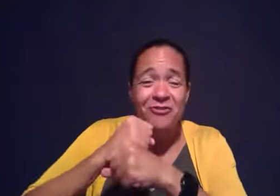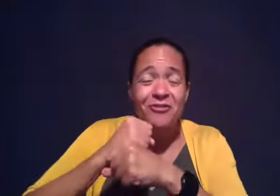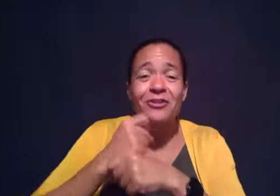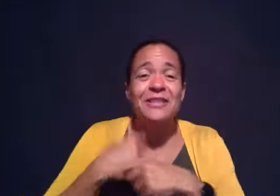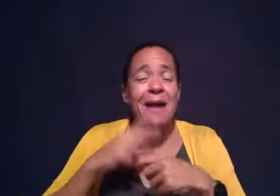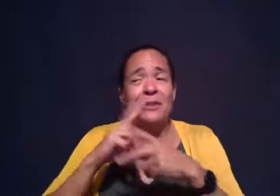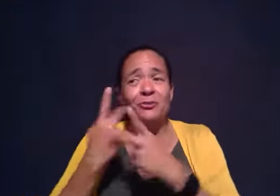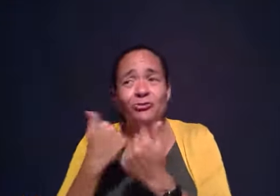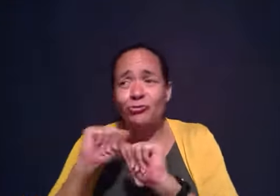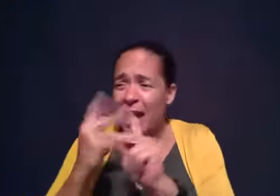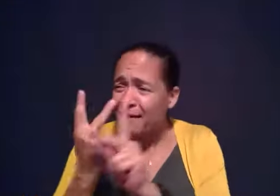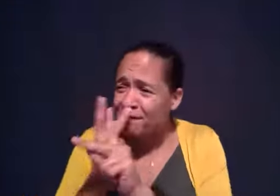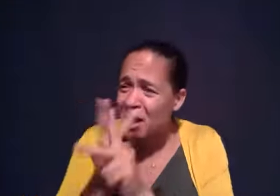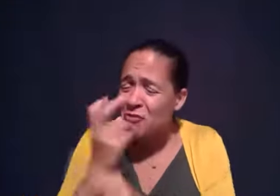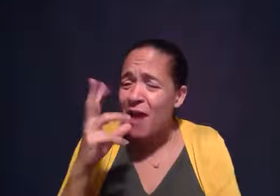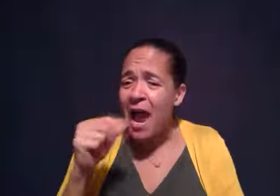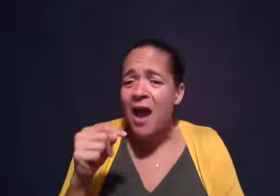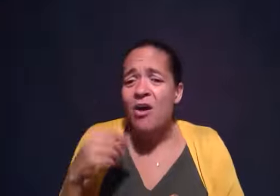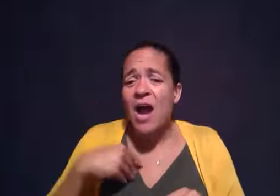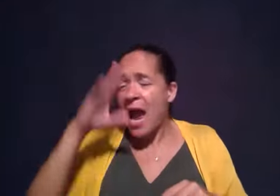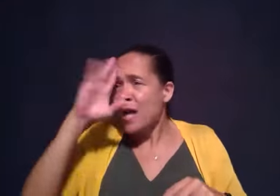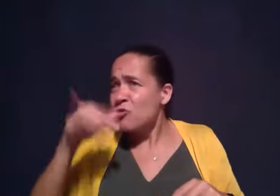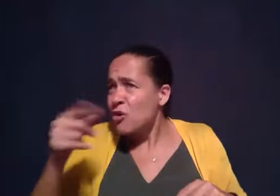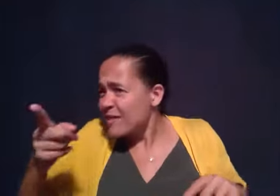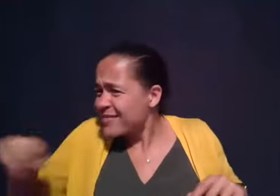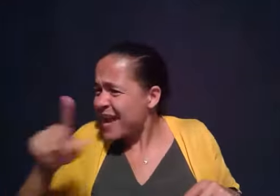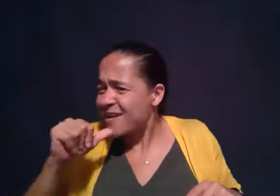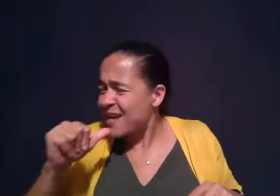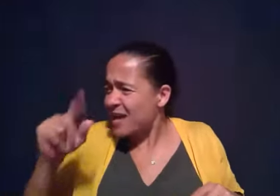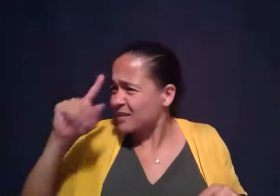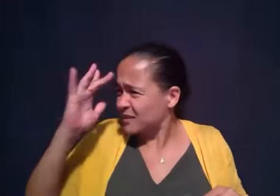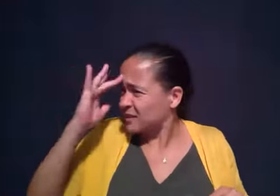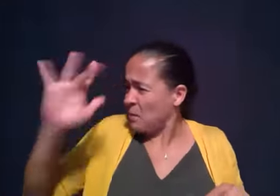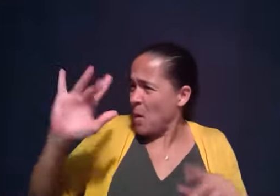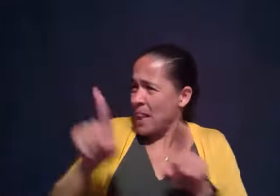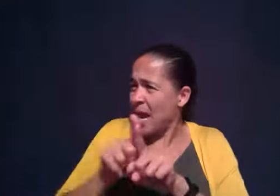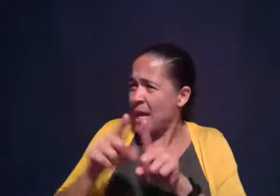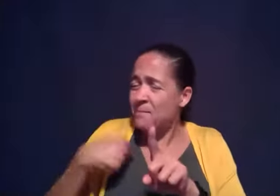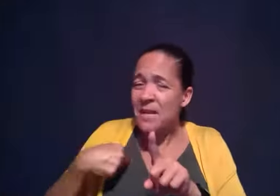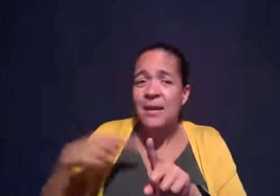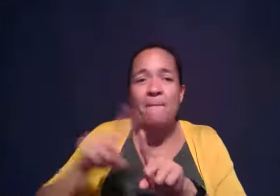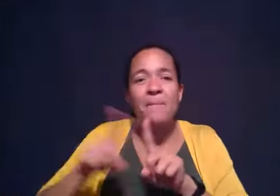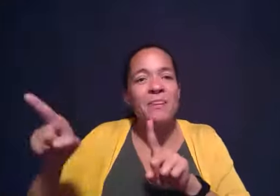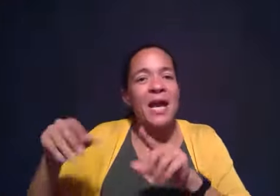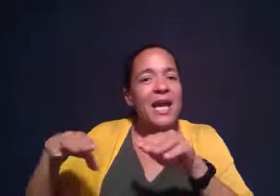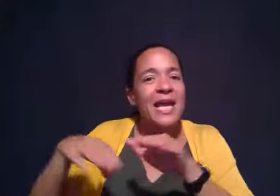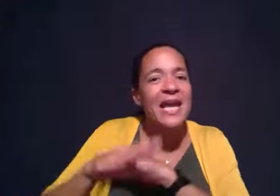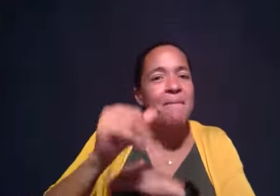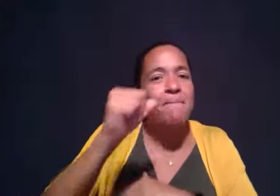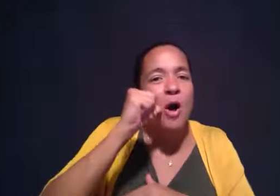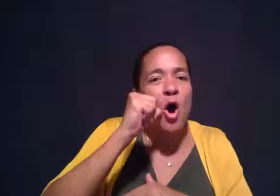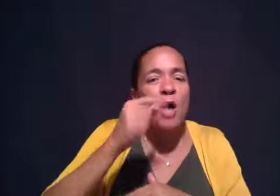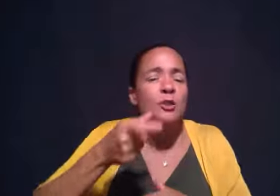I knew were not as smart as me could walk into a bar, have a drink, maybe two. They'd have a kamikaze on their